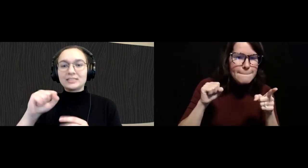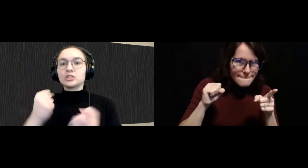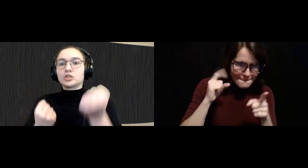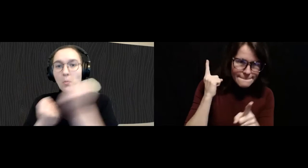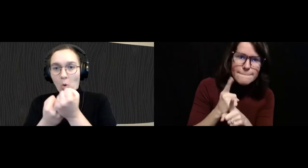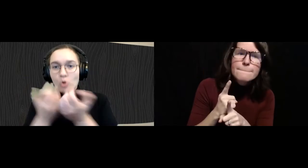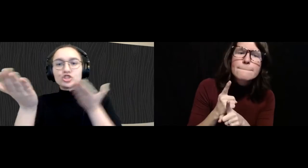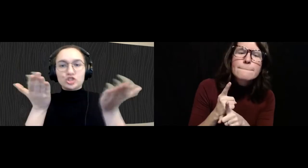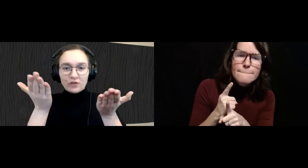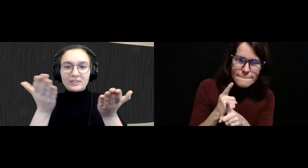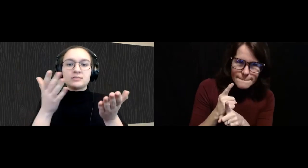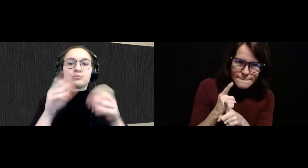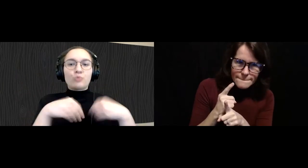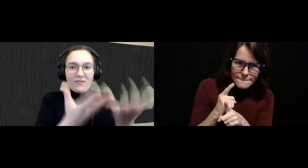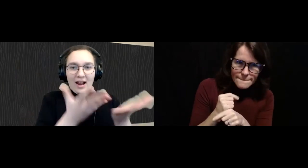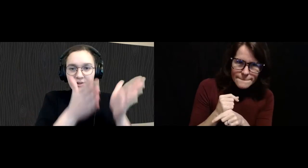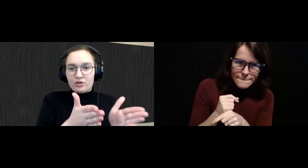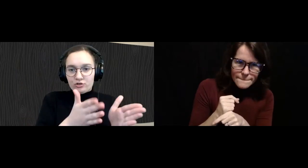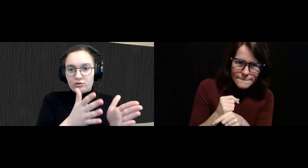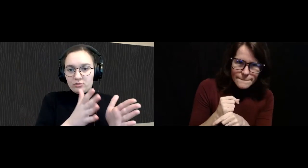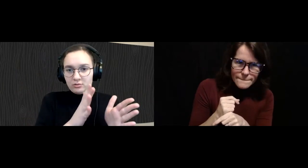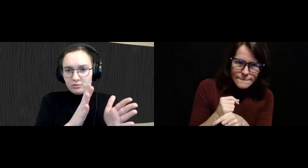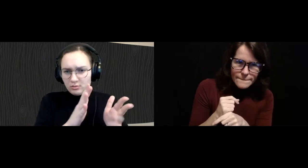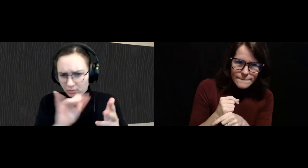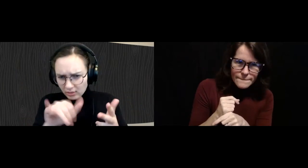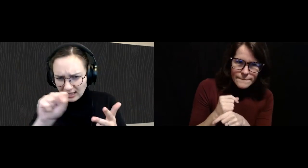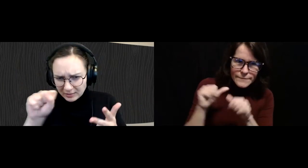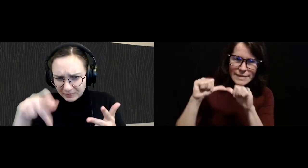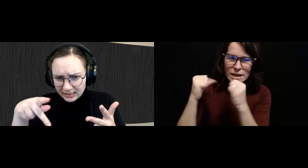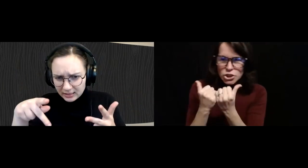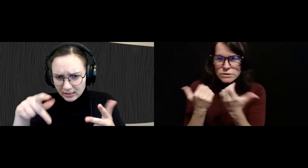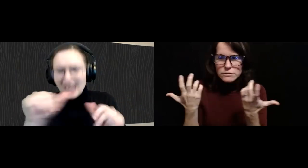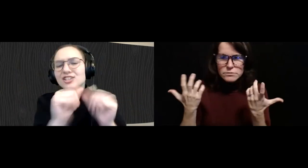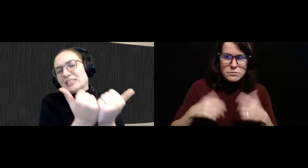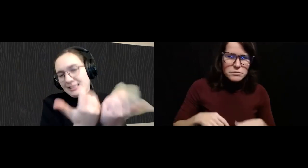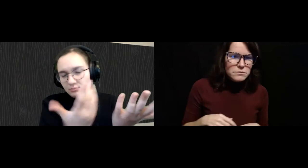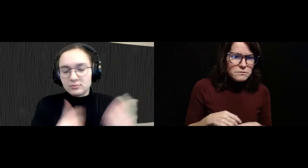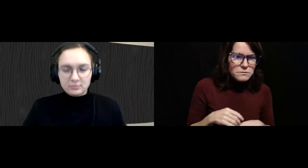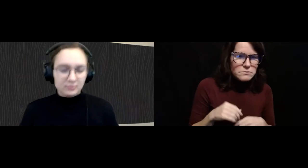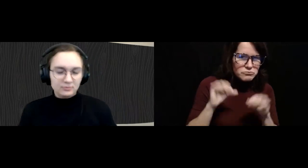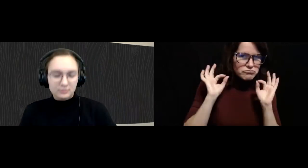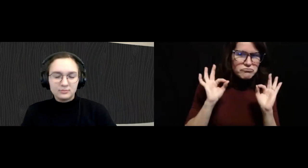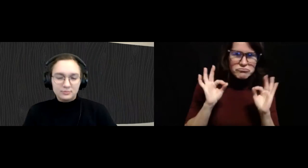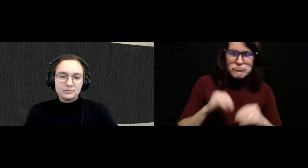the key word is support service provider. Is that correct? Yeah. And then use agency. The word agency.